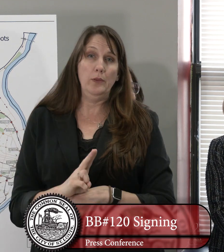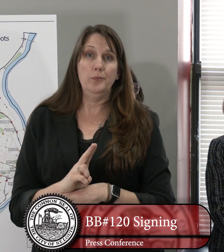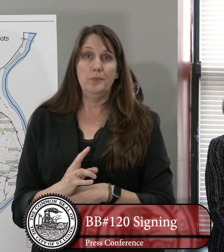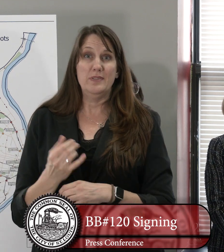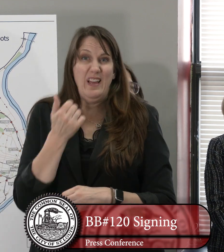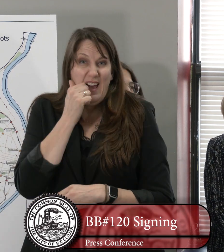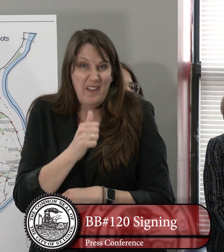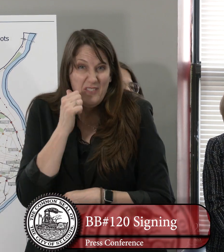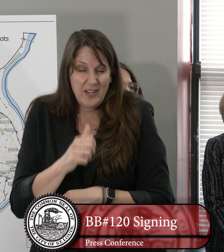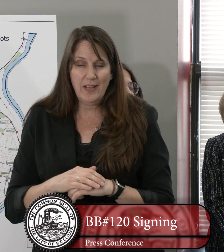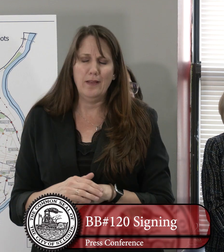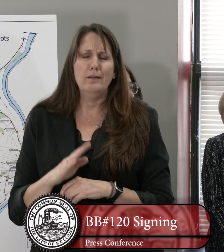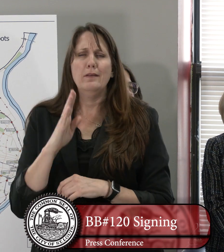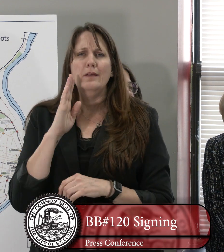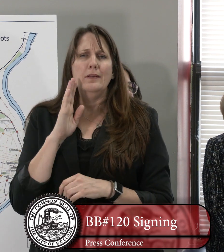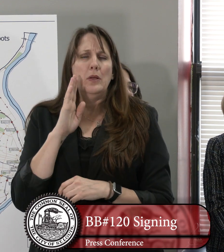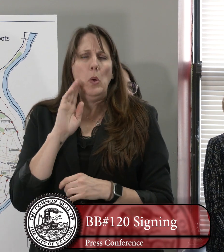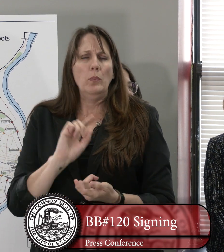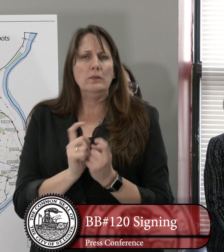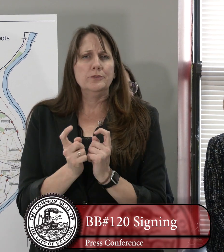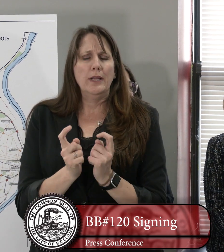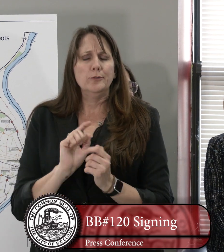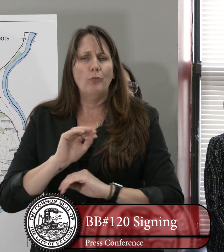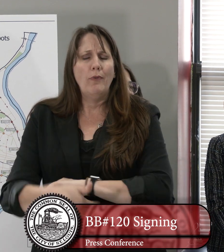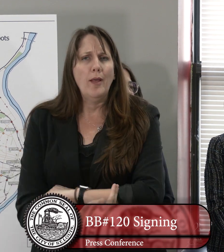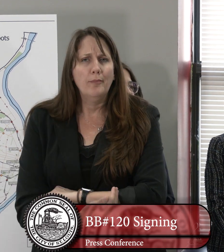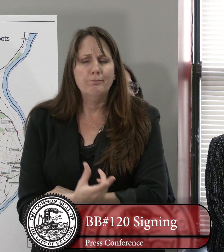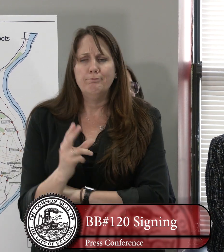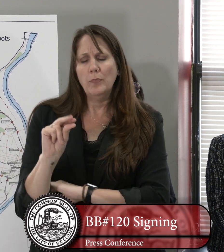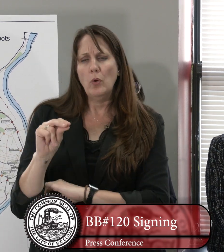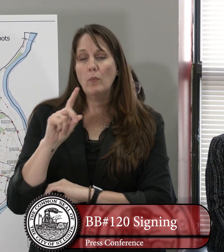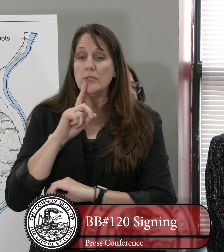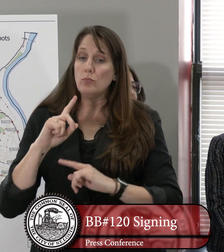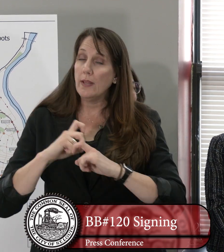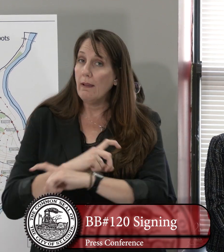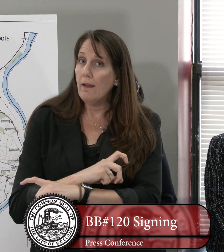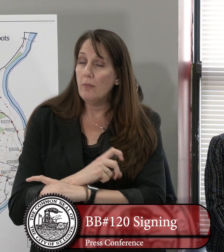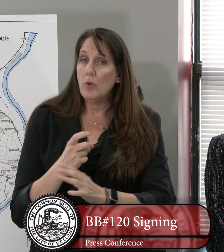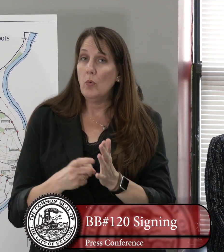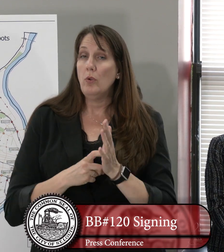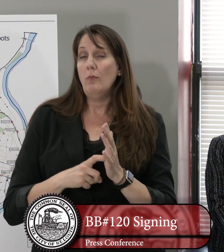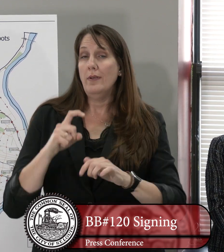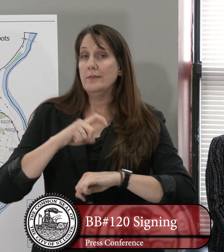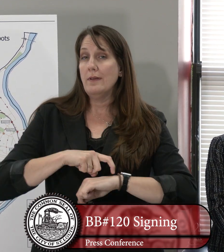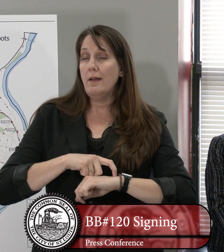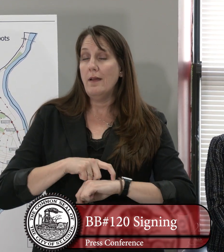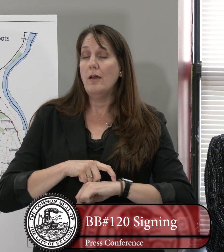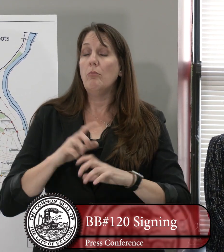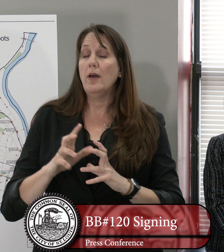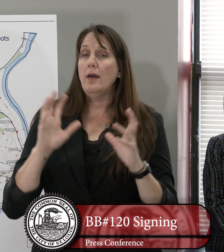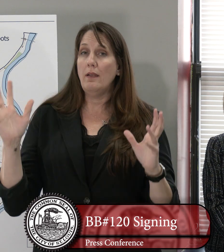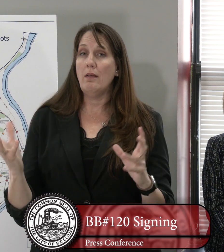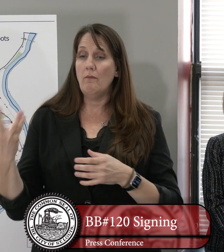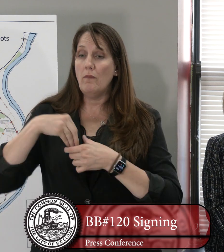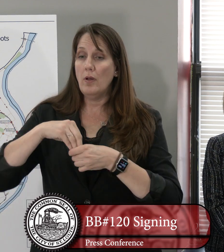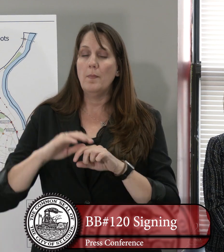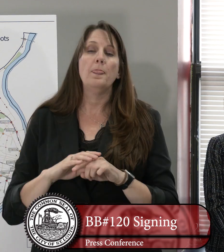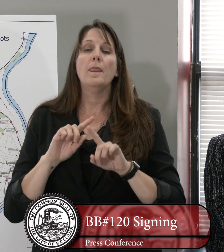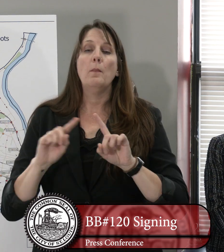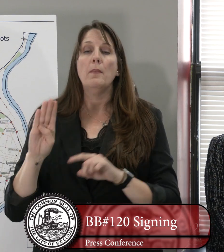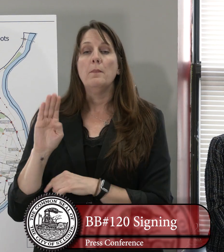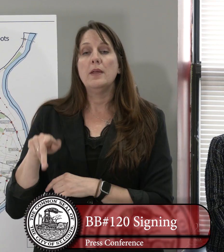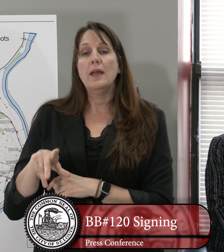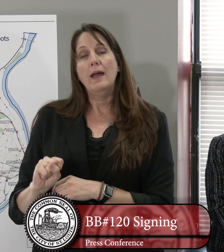overnight. Infrastructure work is very complicated, it takes time and a lot of thought. But BPS is moving as quickly